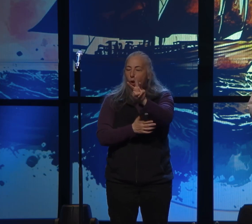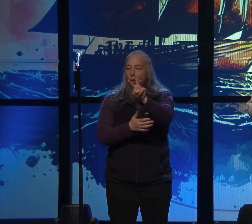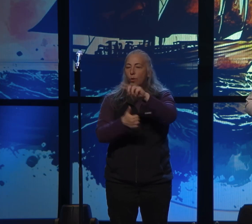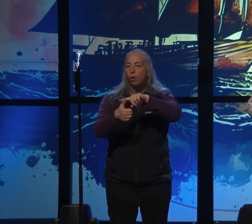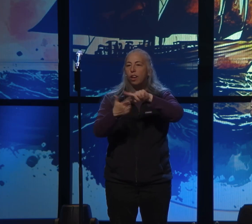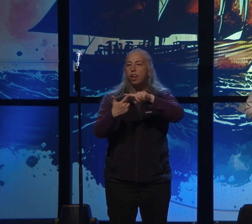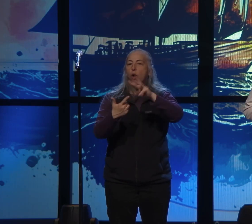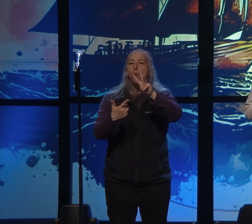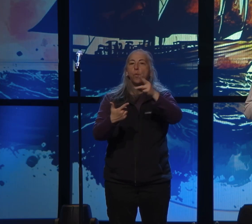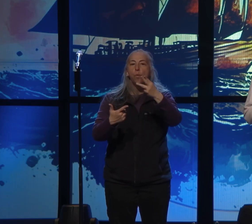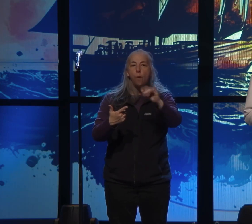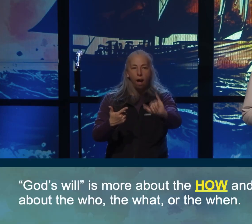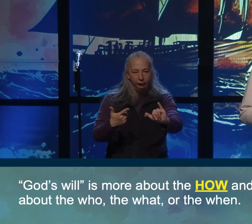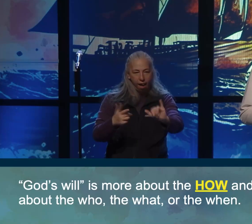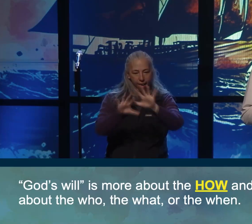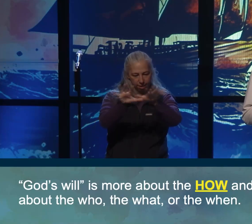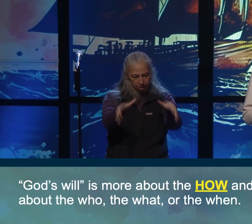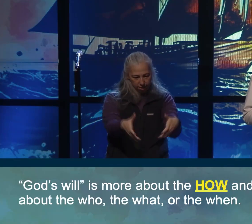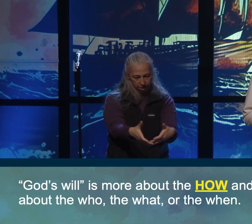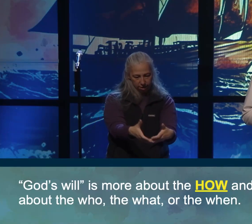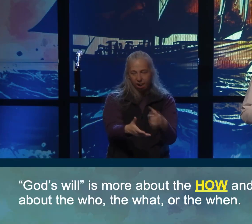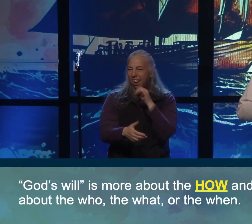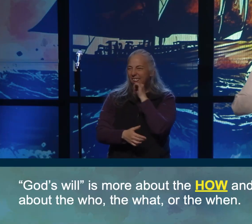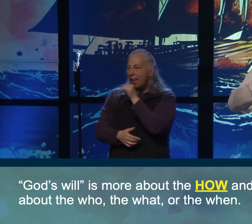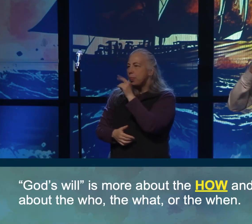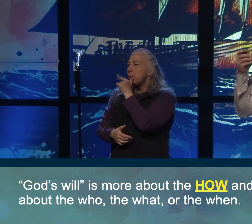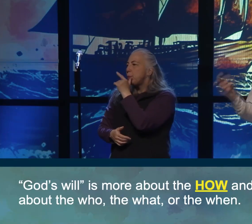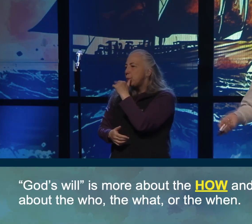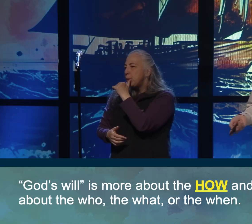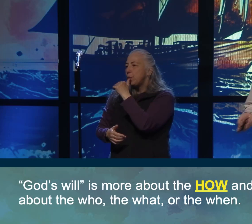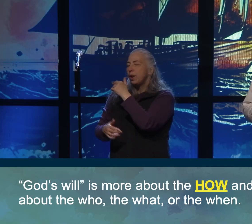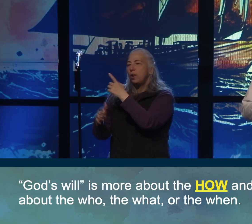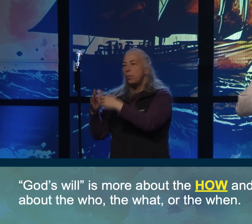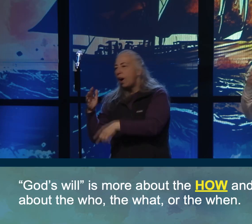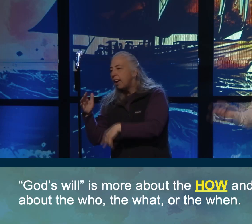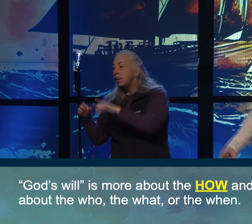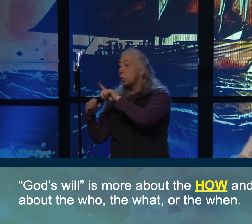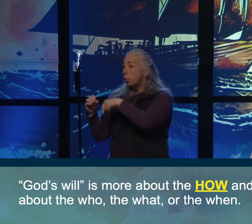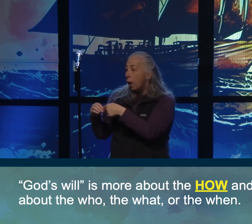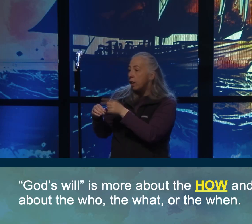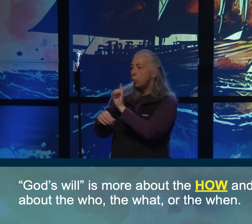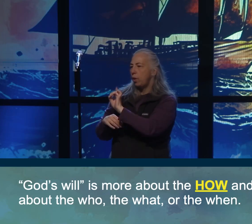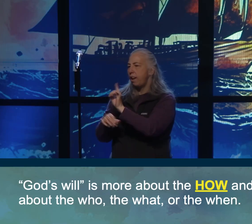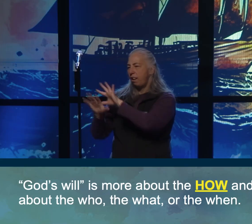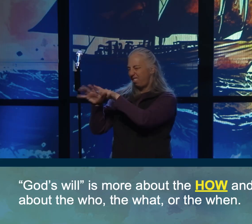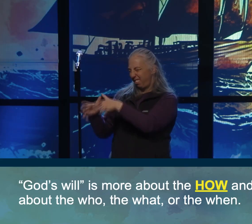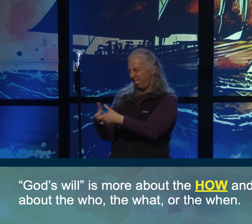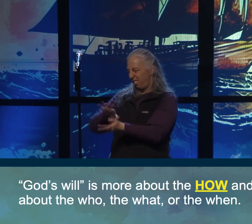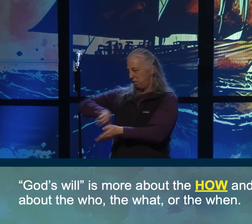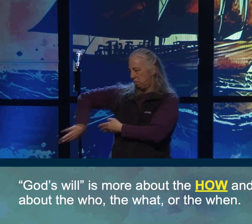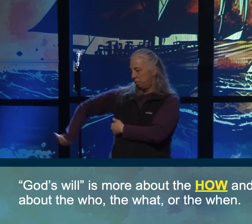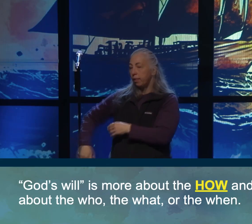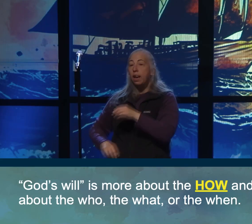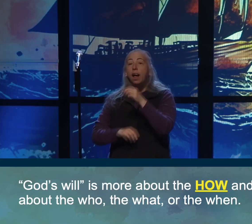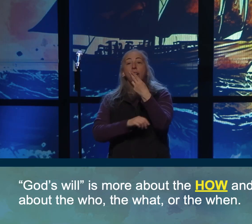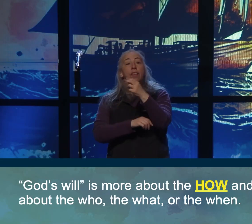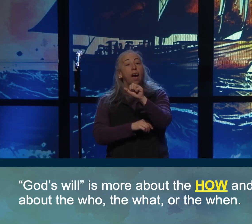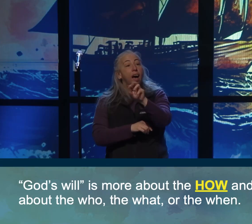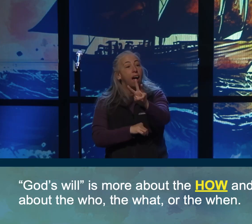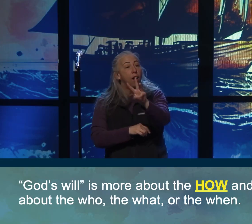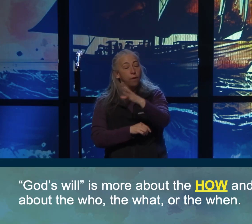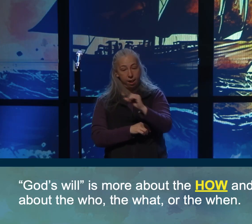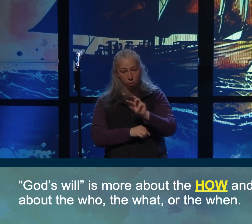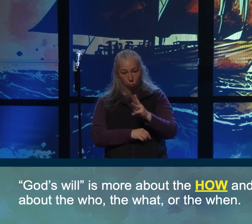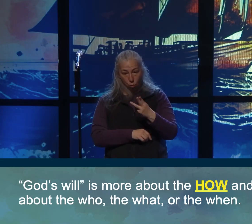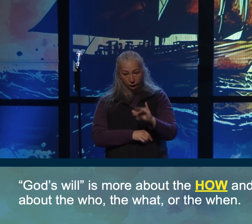of life, and less about the who and the what and the when and the where. Right? Because the how and the why,